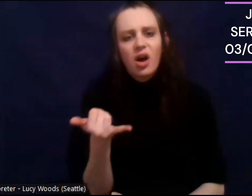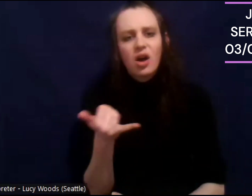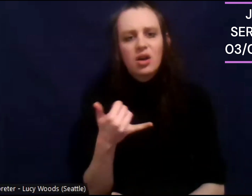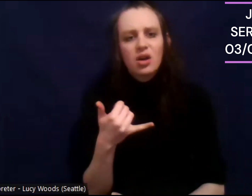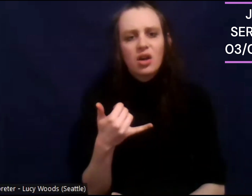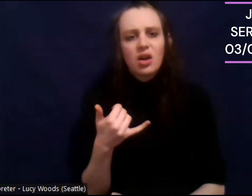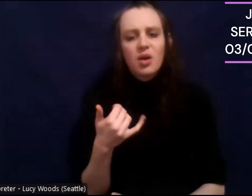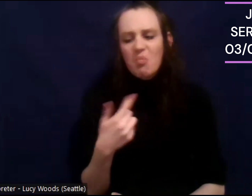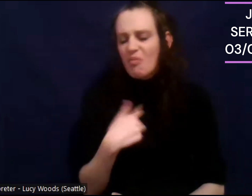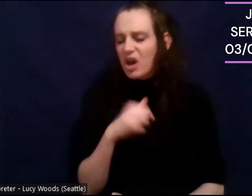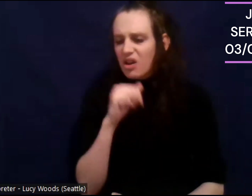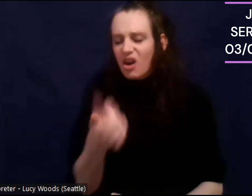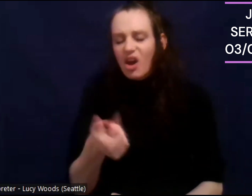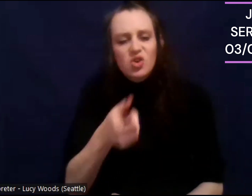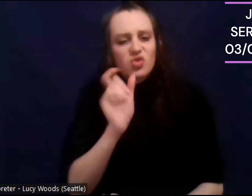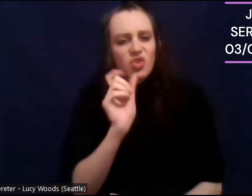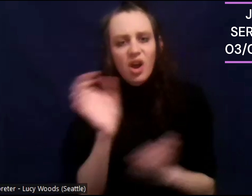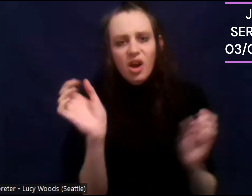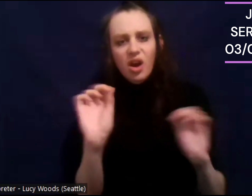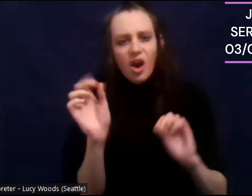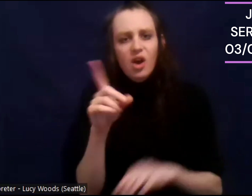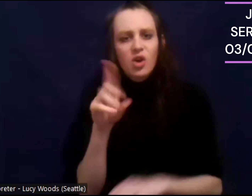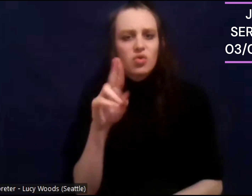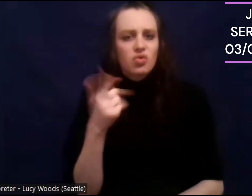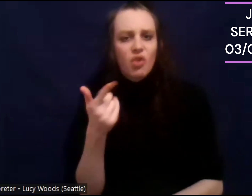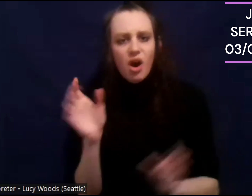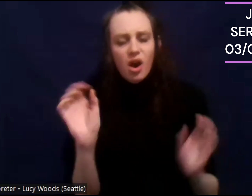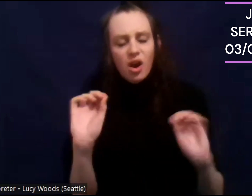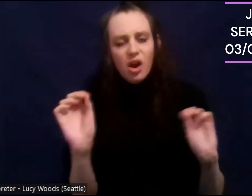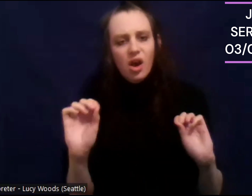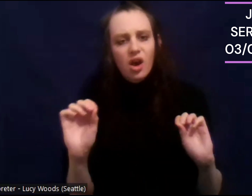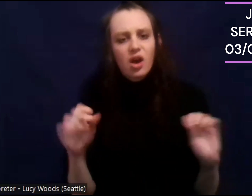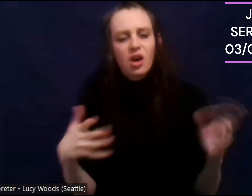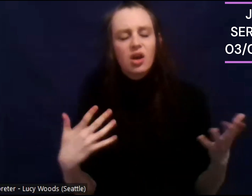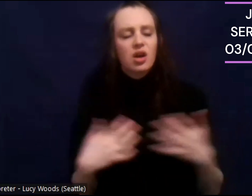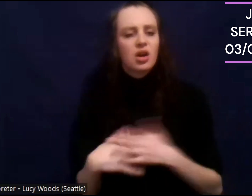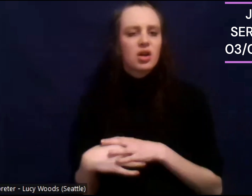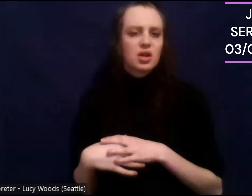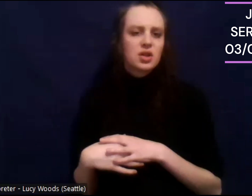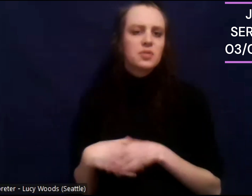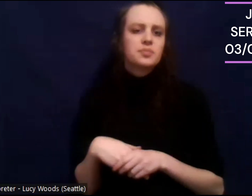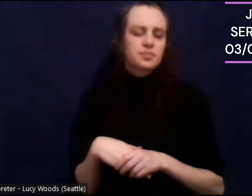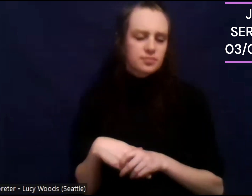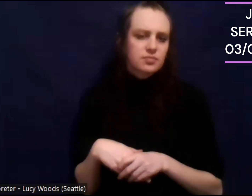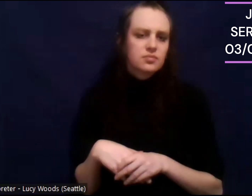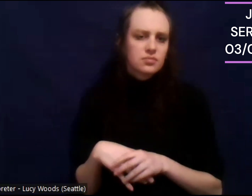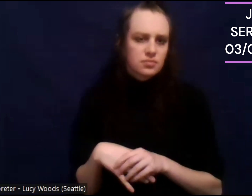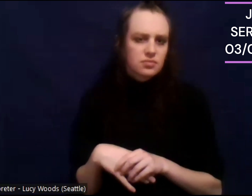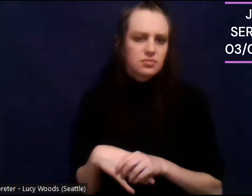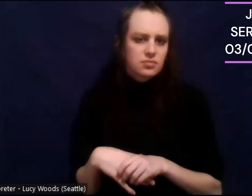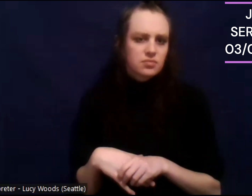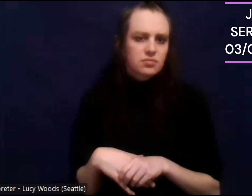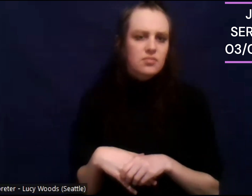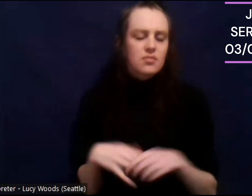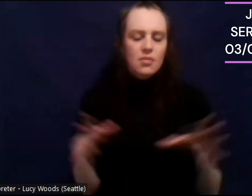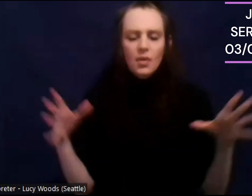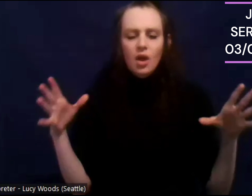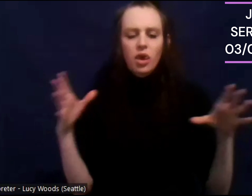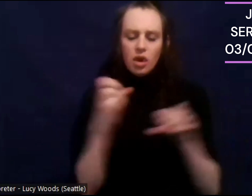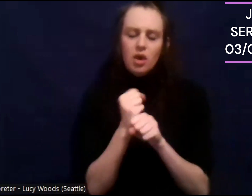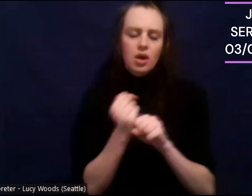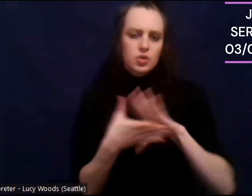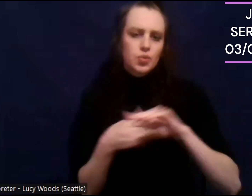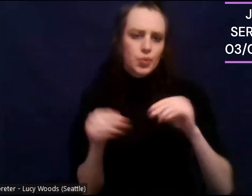taken a drink or a drug, you know. Um, the very quick abridged part of the story is